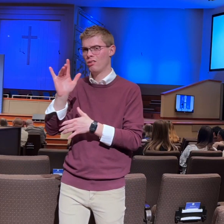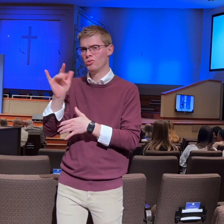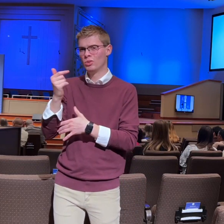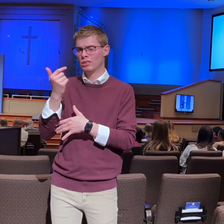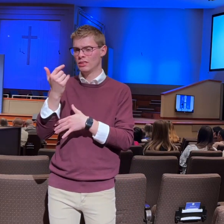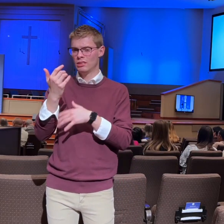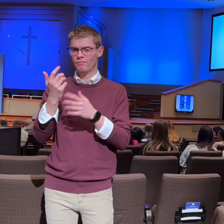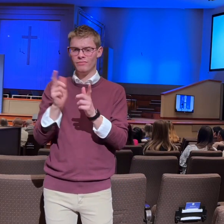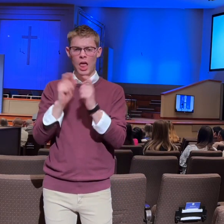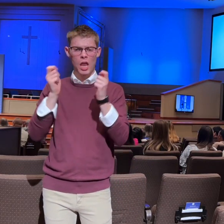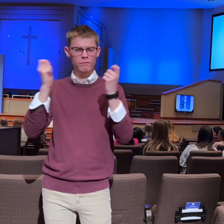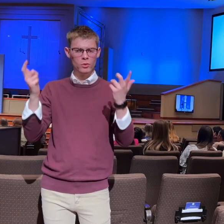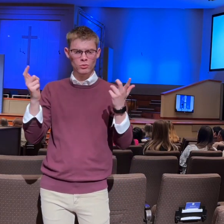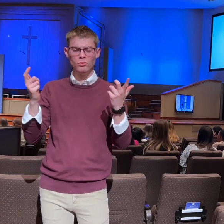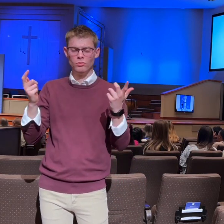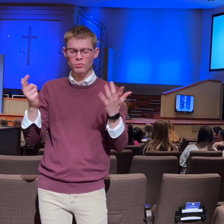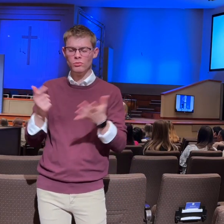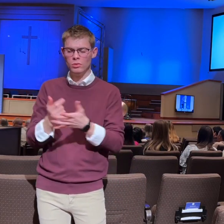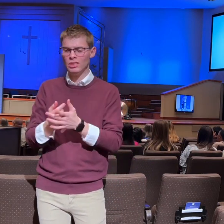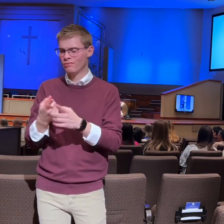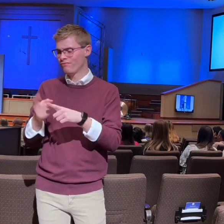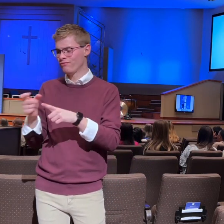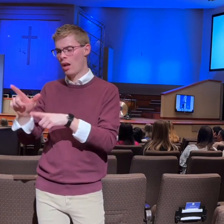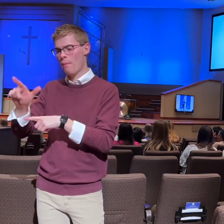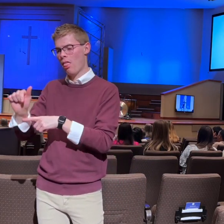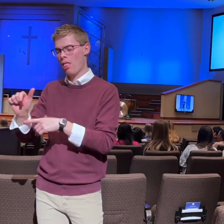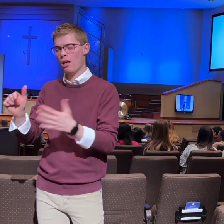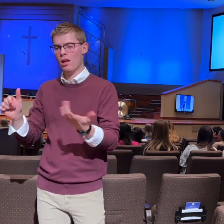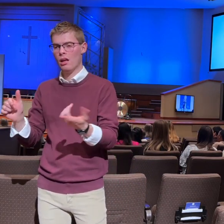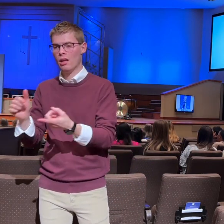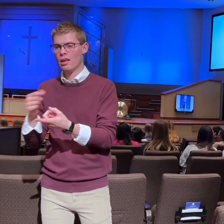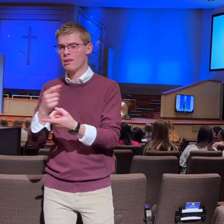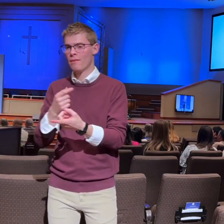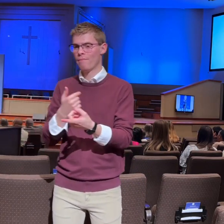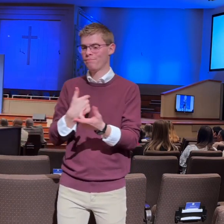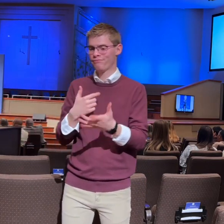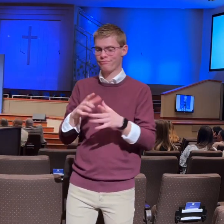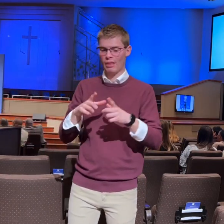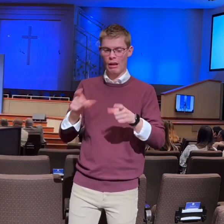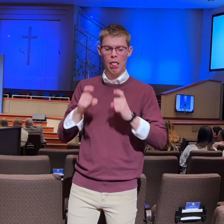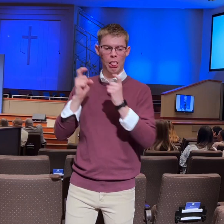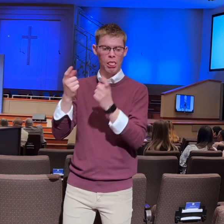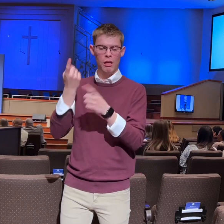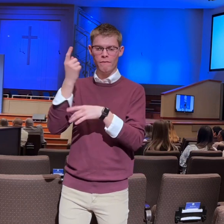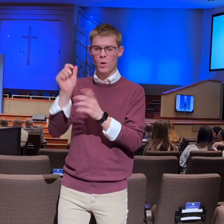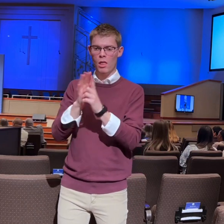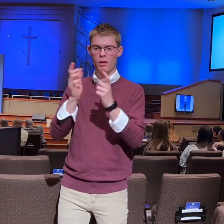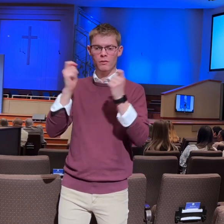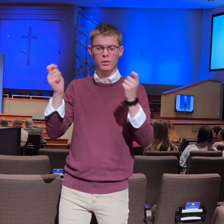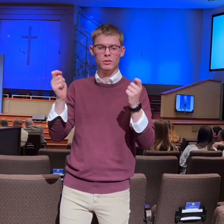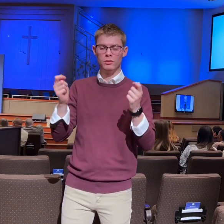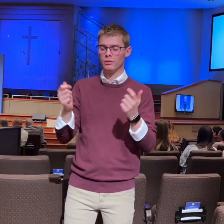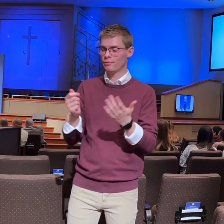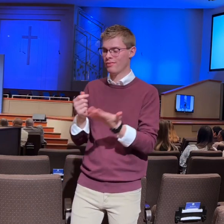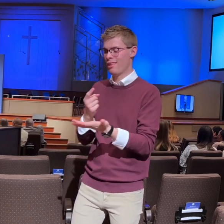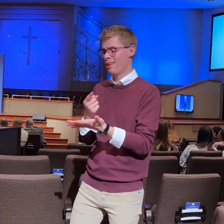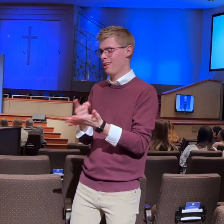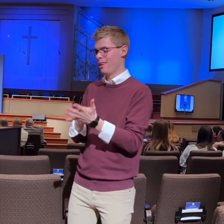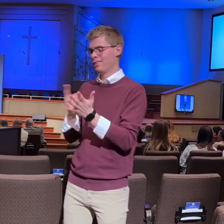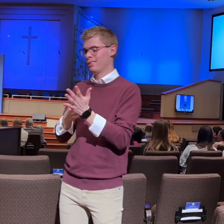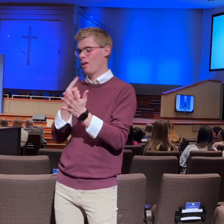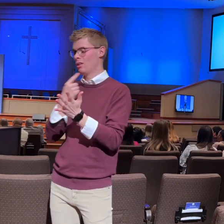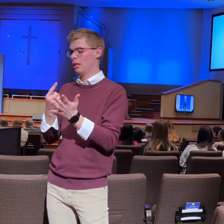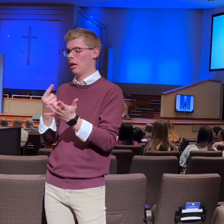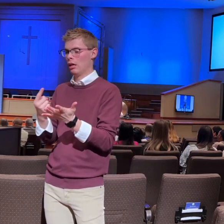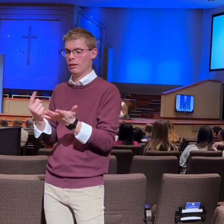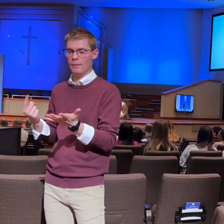And he was the city attorney from Los Angeles, he came in late, he had a plaque for the anniversary. Someone said, yeah, he's a nice guy, just let him greet the church. Long